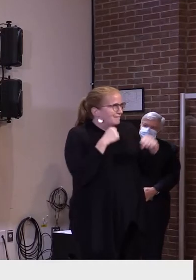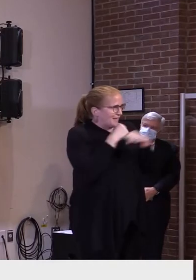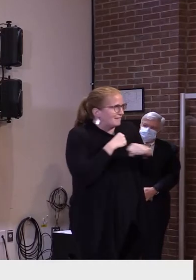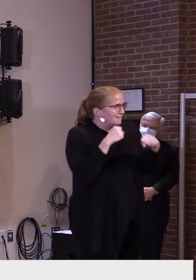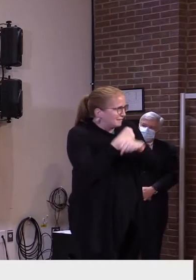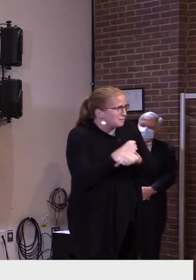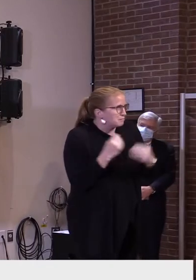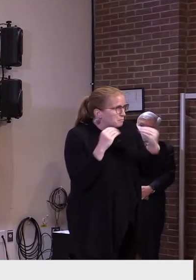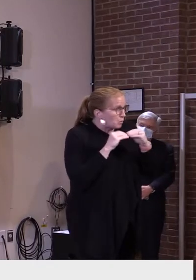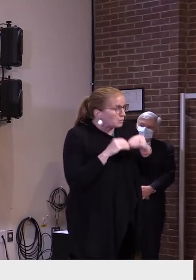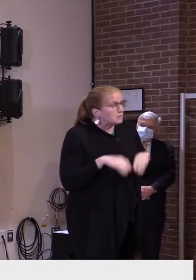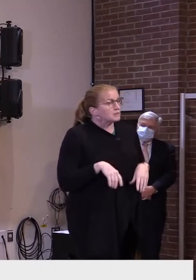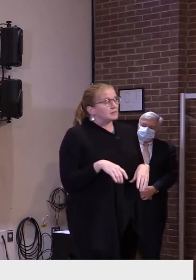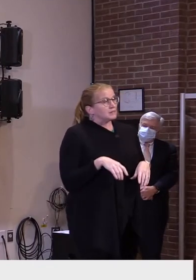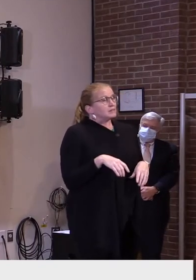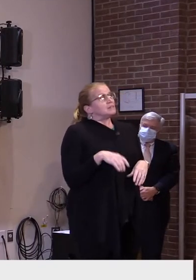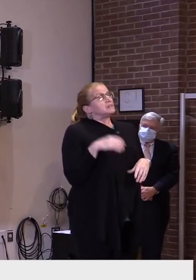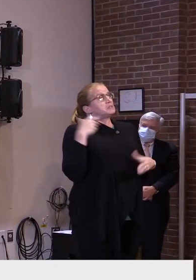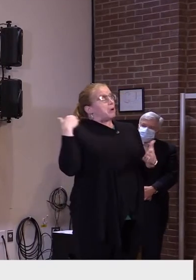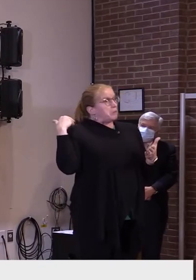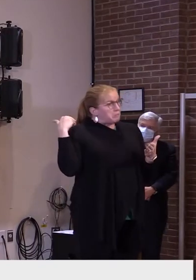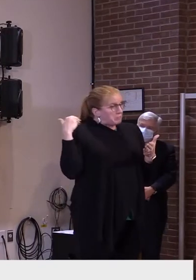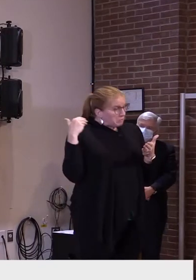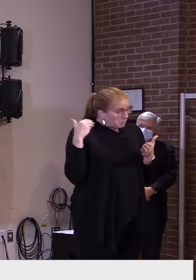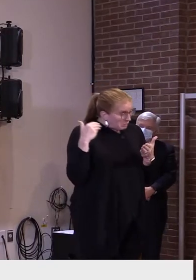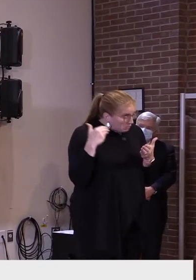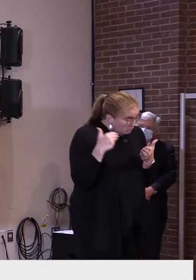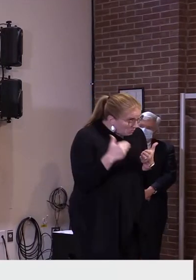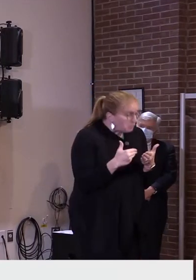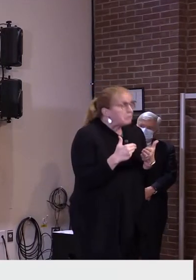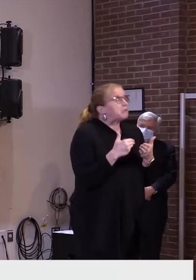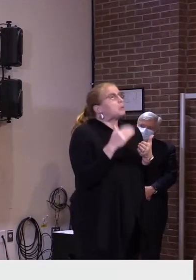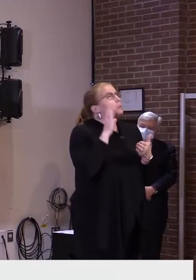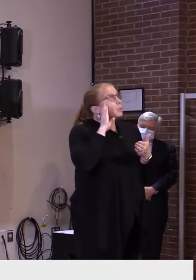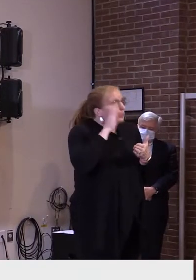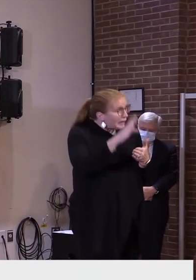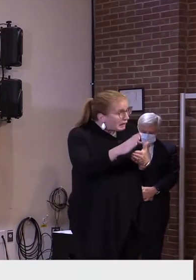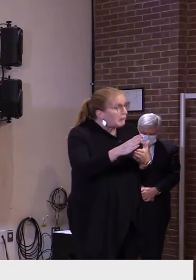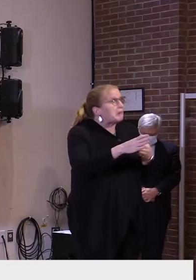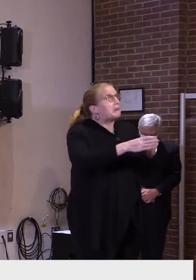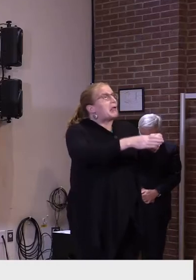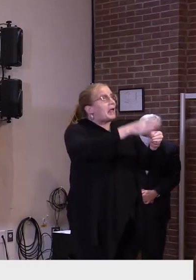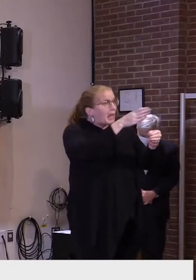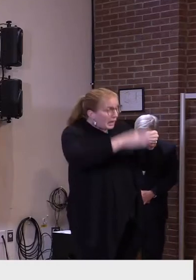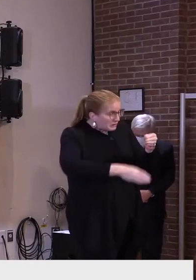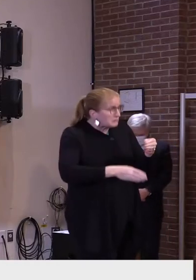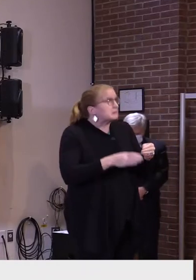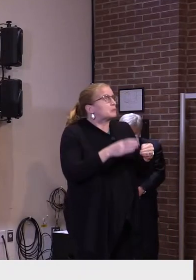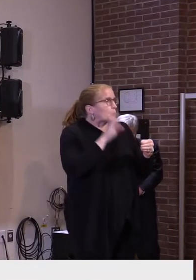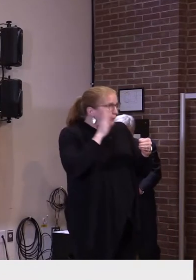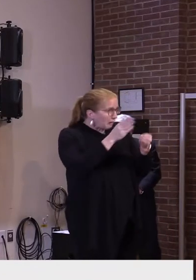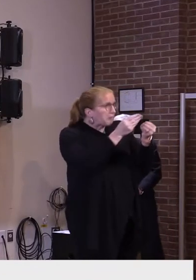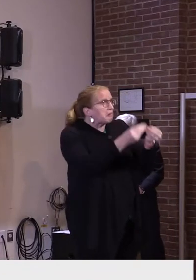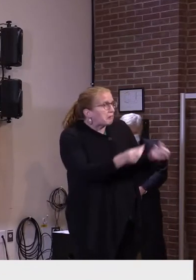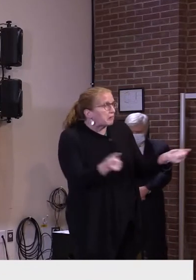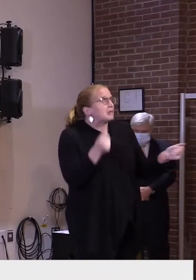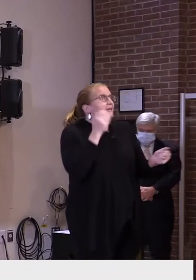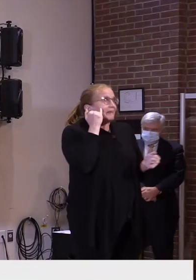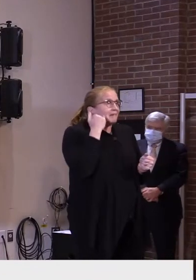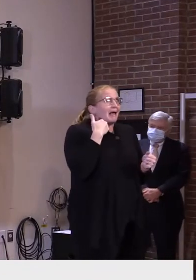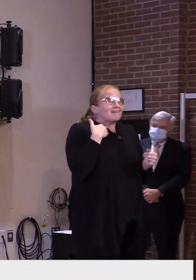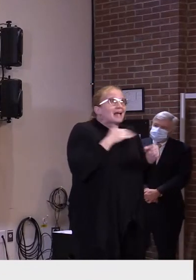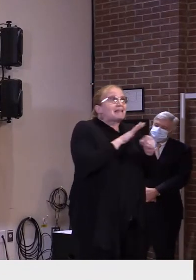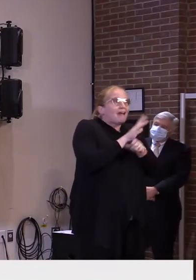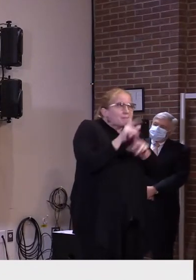stage when the virus is truly going to be endemic, where we have enough immunity that the virus can